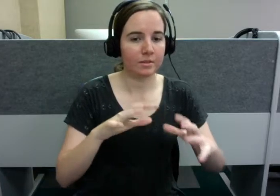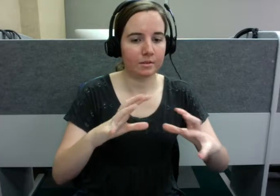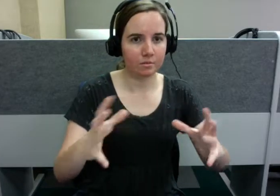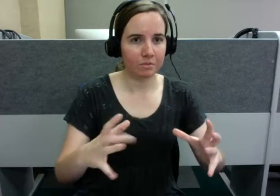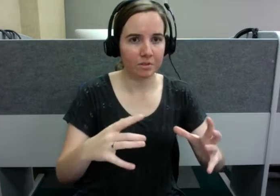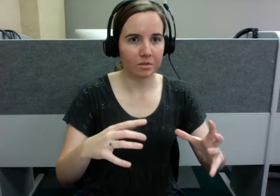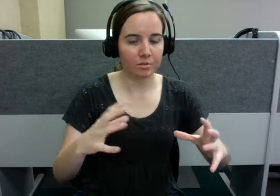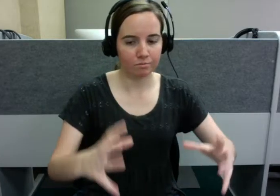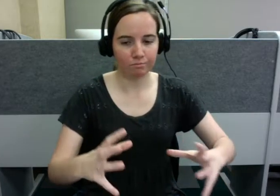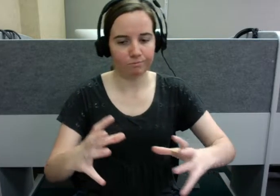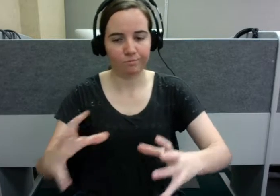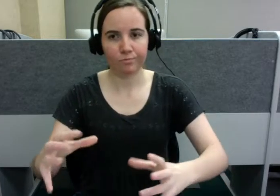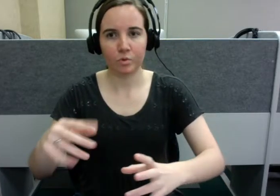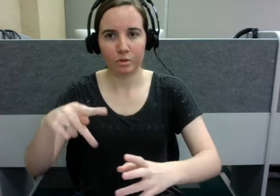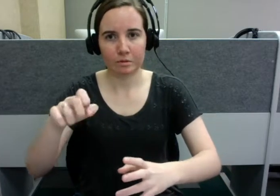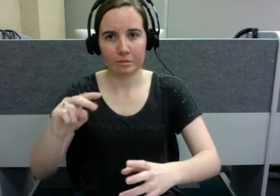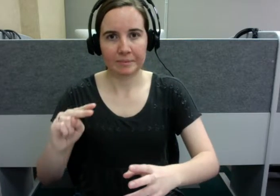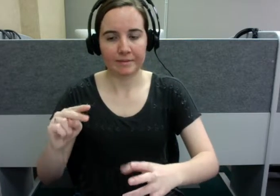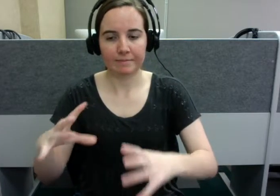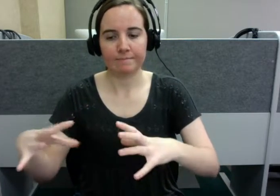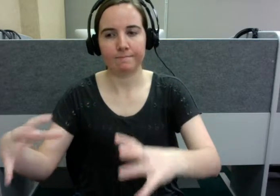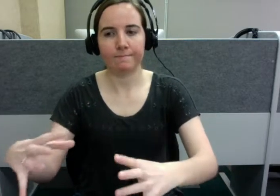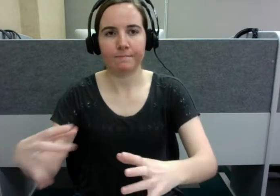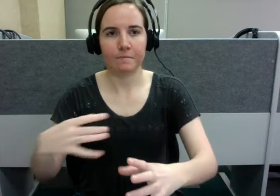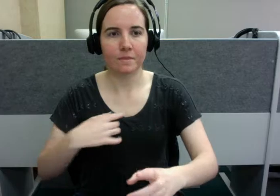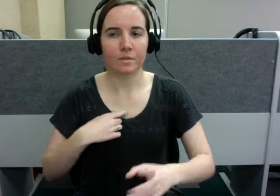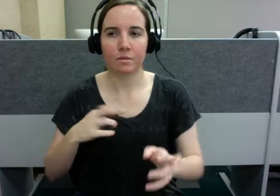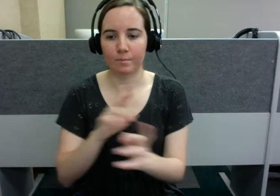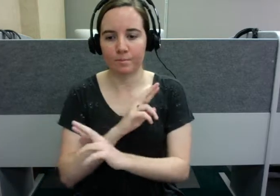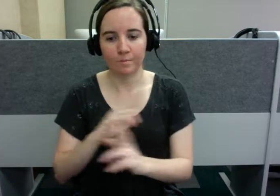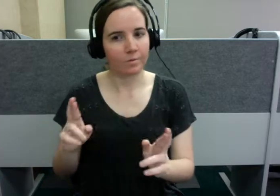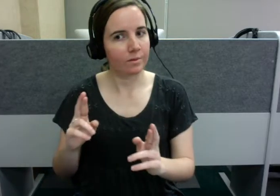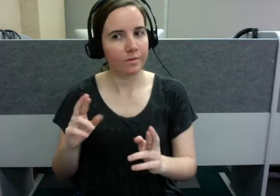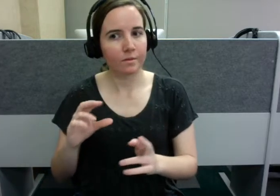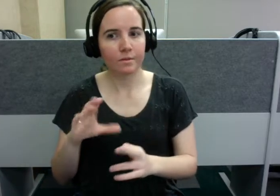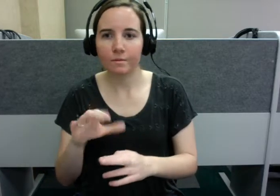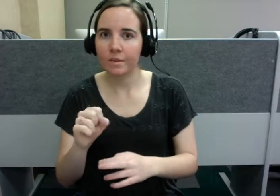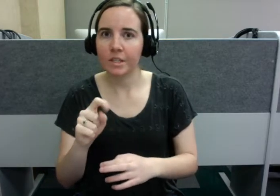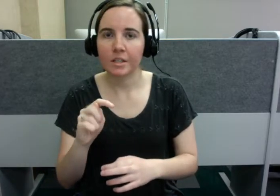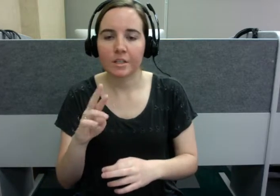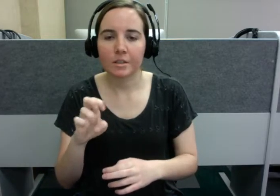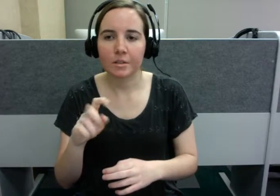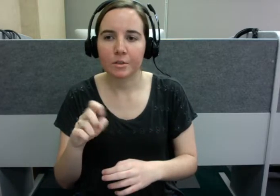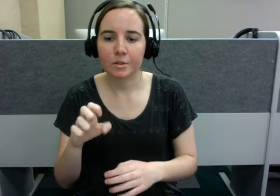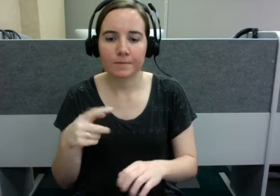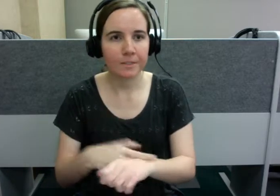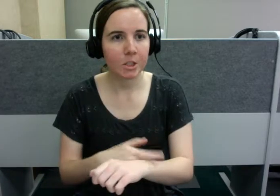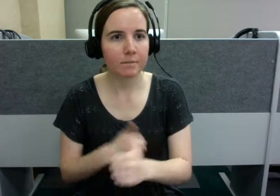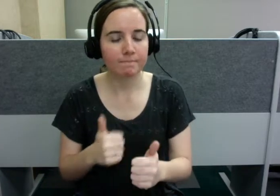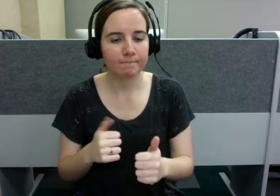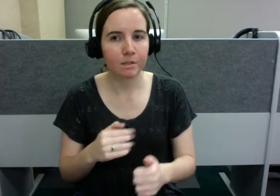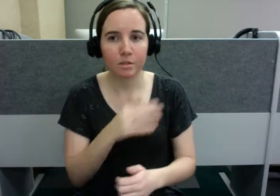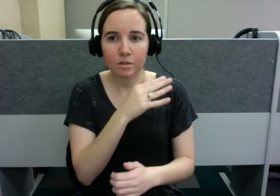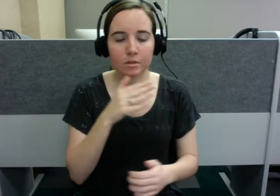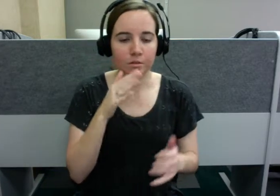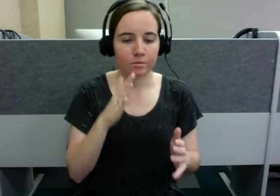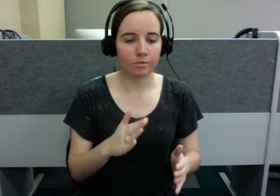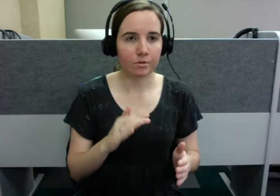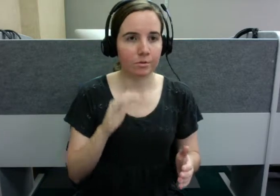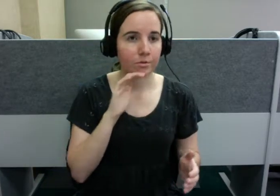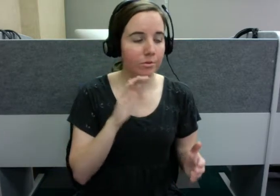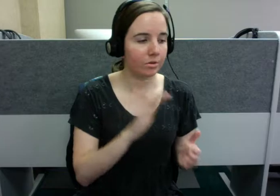we built and we go about the business of animal husbandry. Melanie is the wife of Albert. Albert's the shepherd in question. Melanie picks